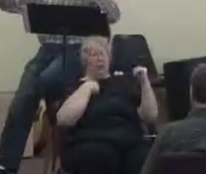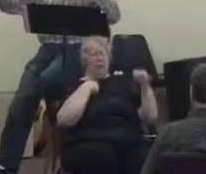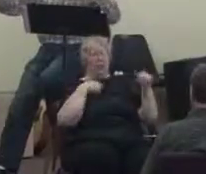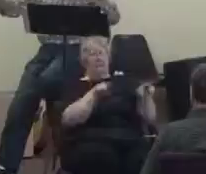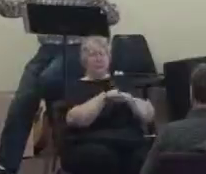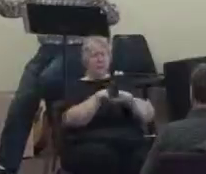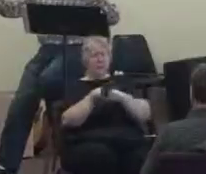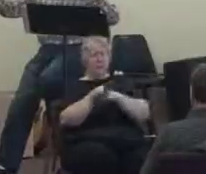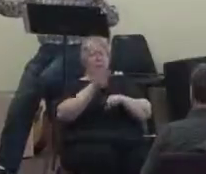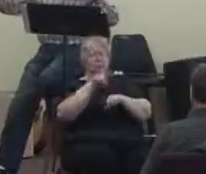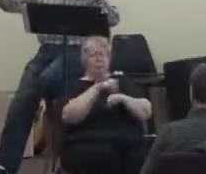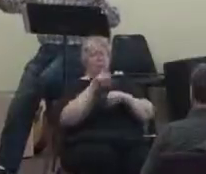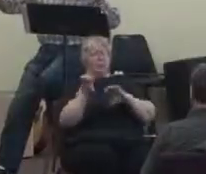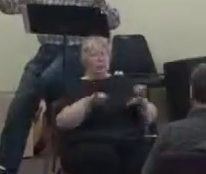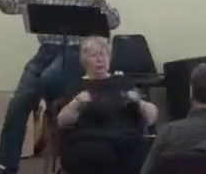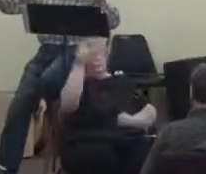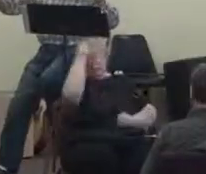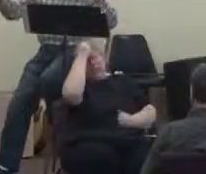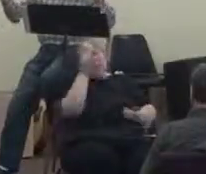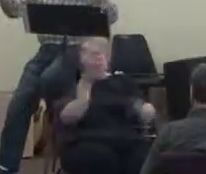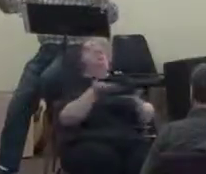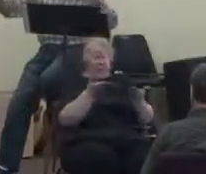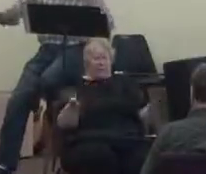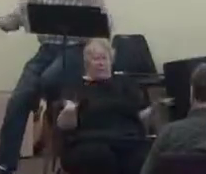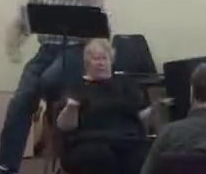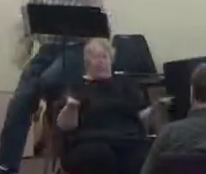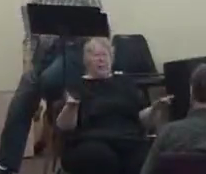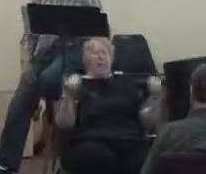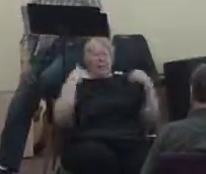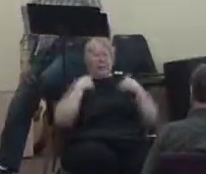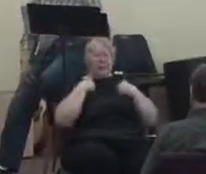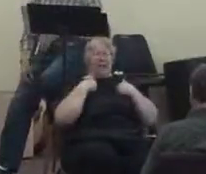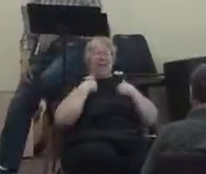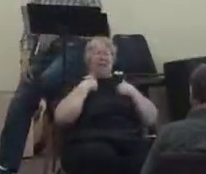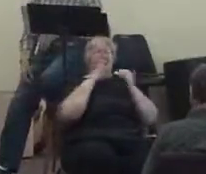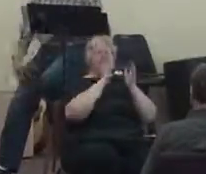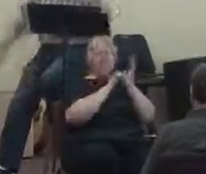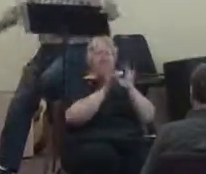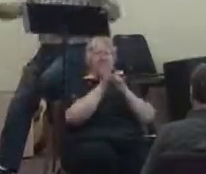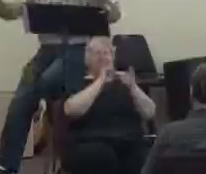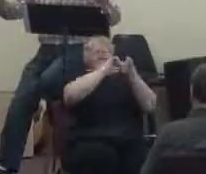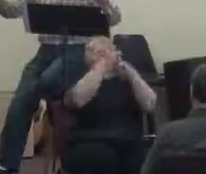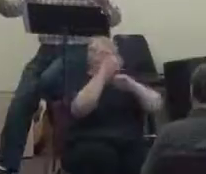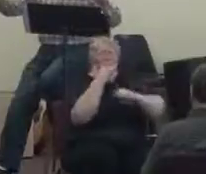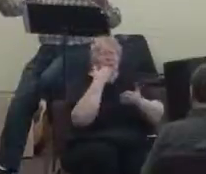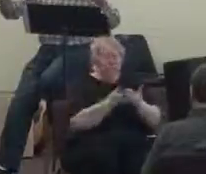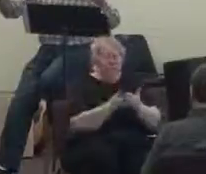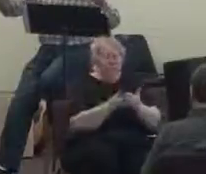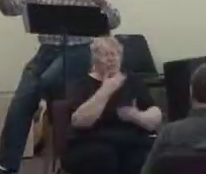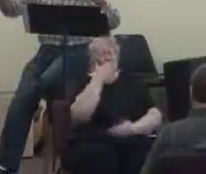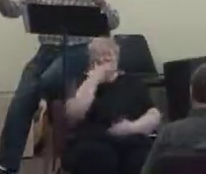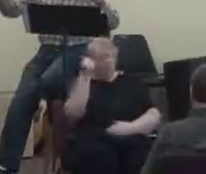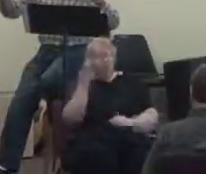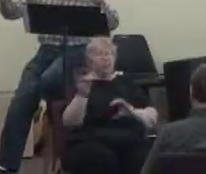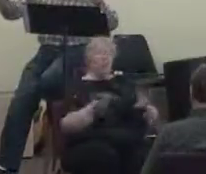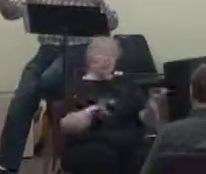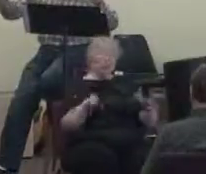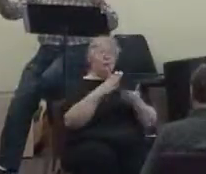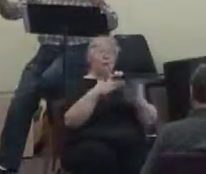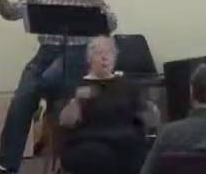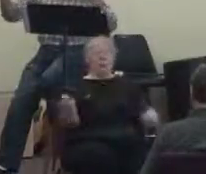Do stupid stuff and have Jesus turn it to good. You're better off to do